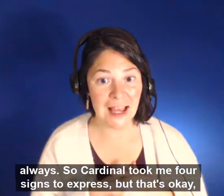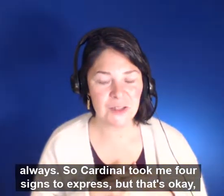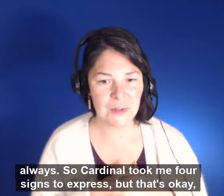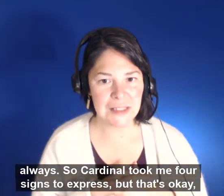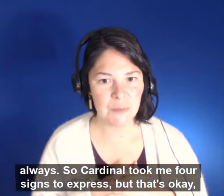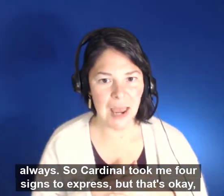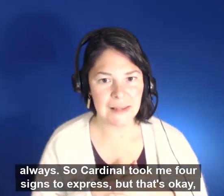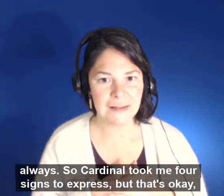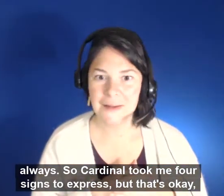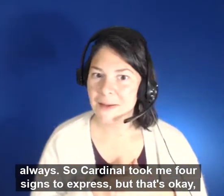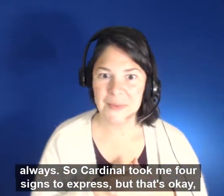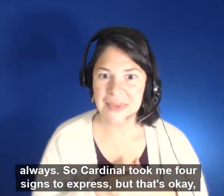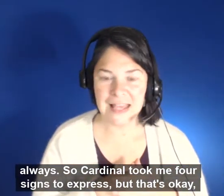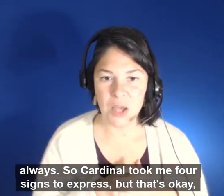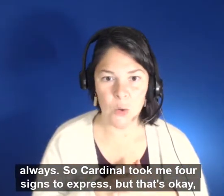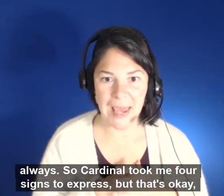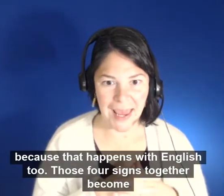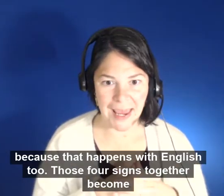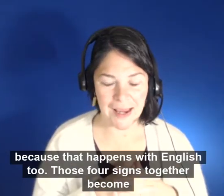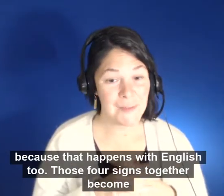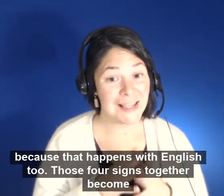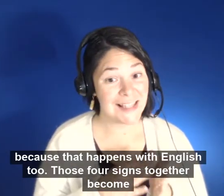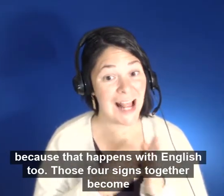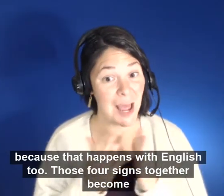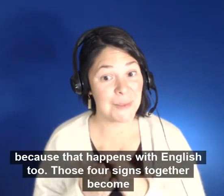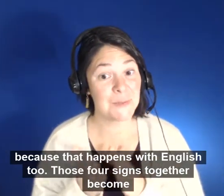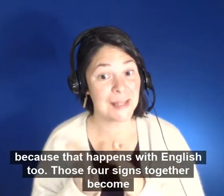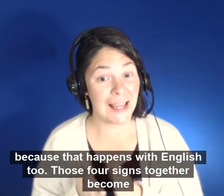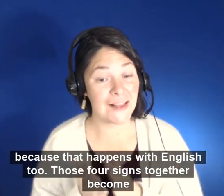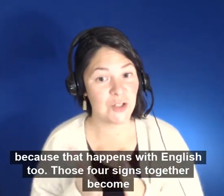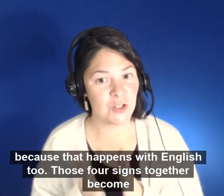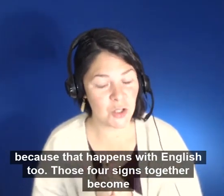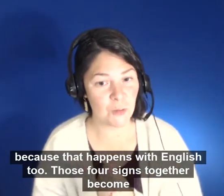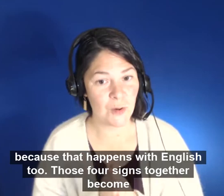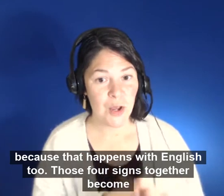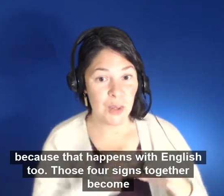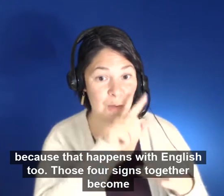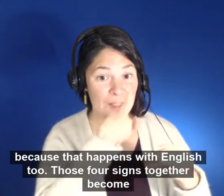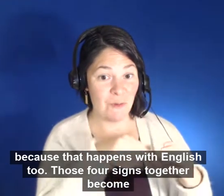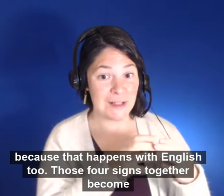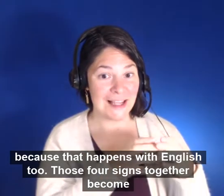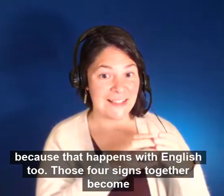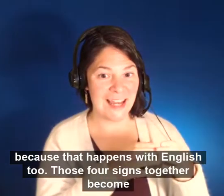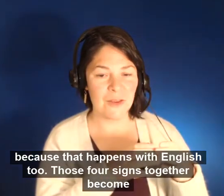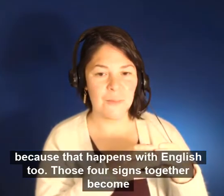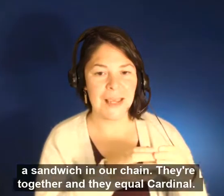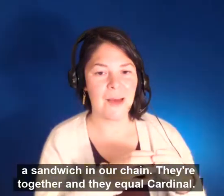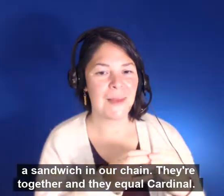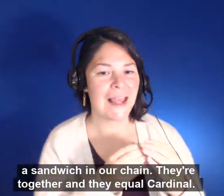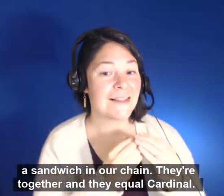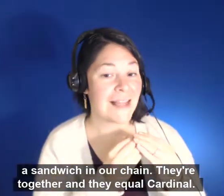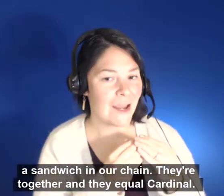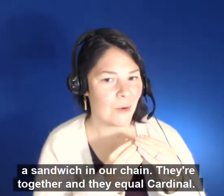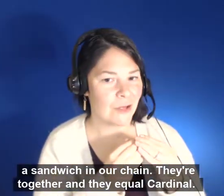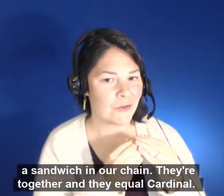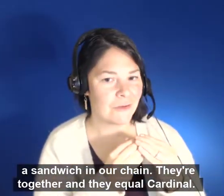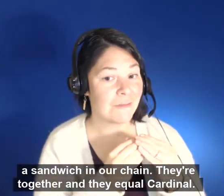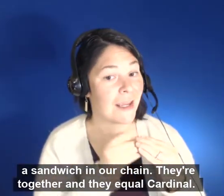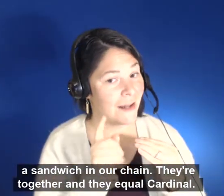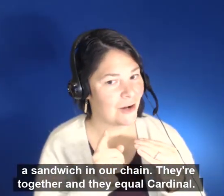signs to express, but that's okay because that happens with English too. Those 4 signs together become a sandwich in our